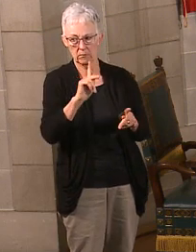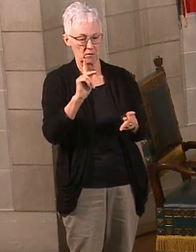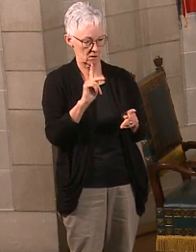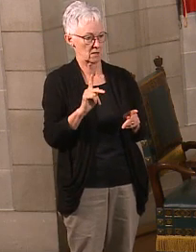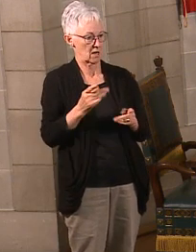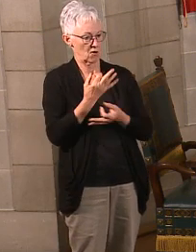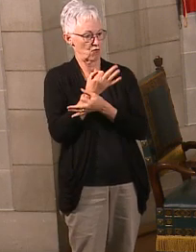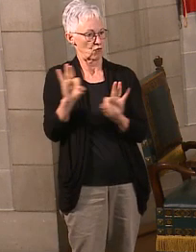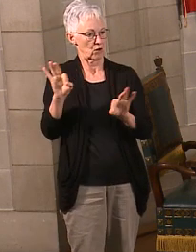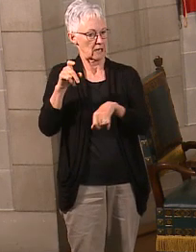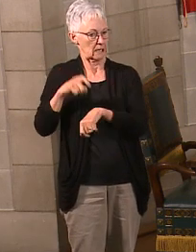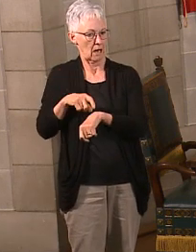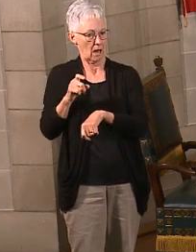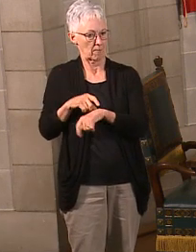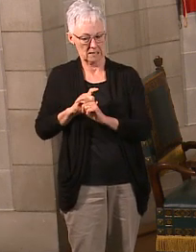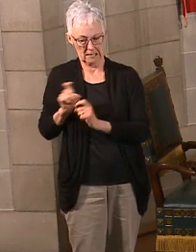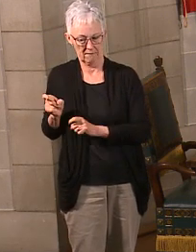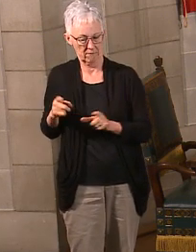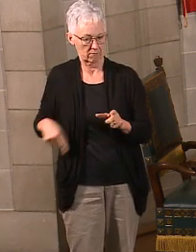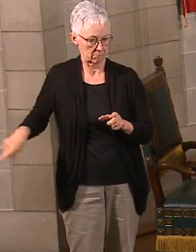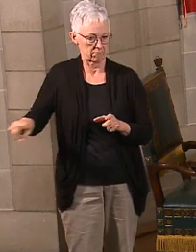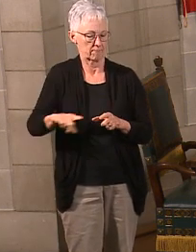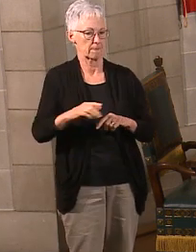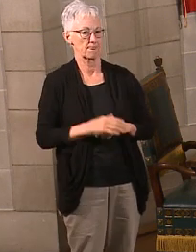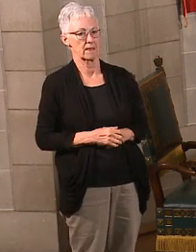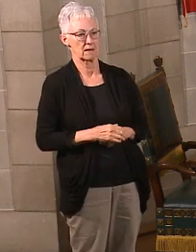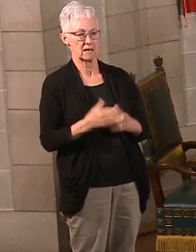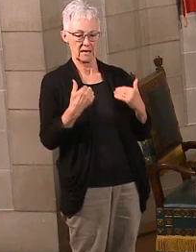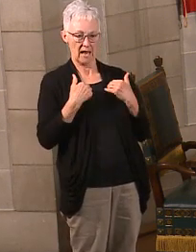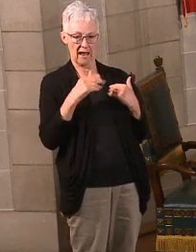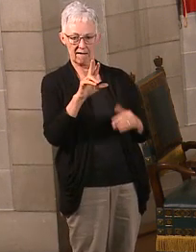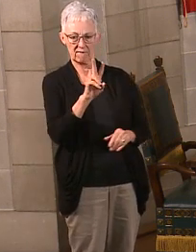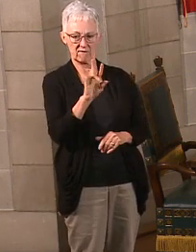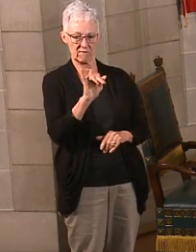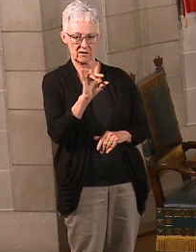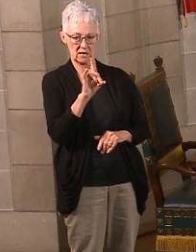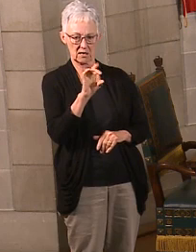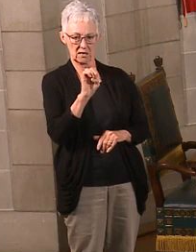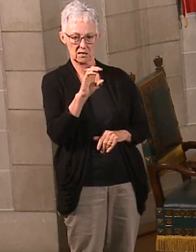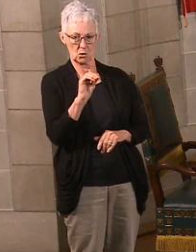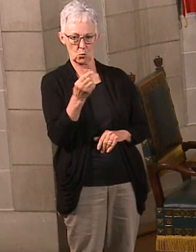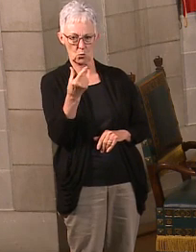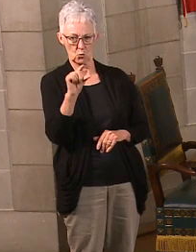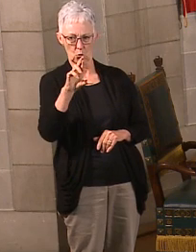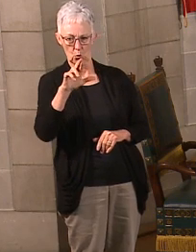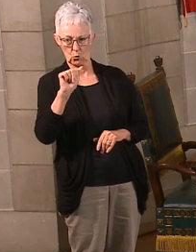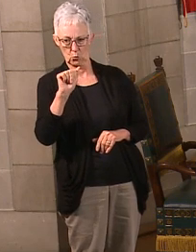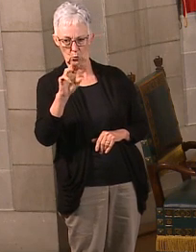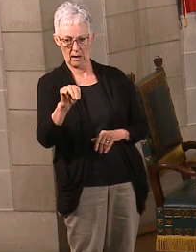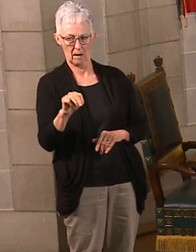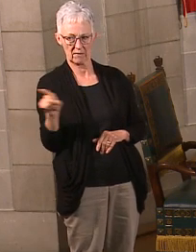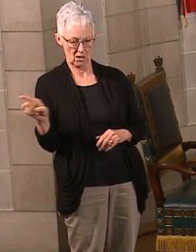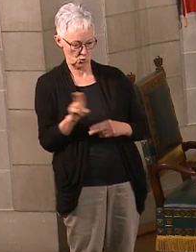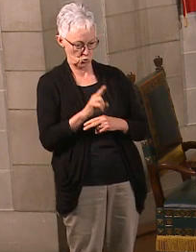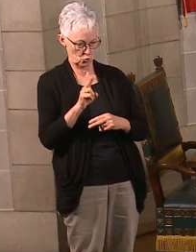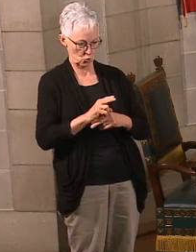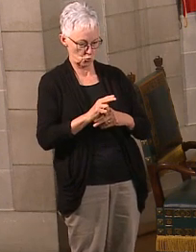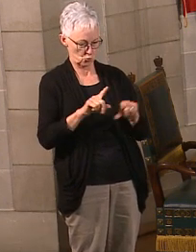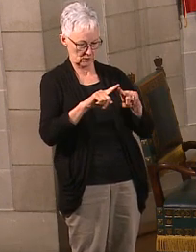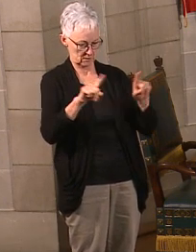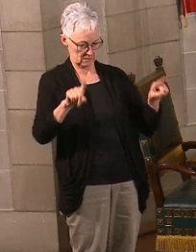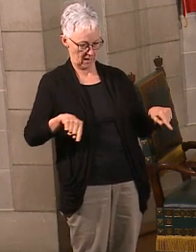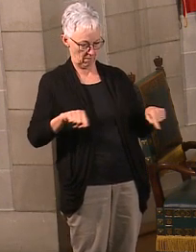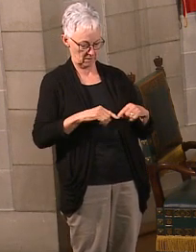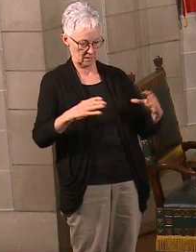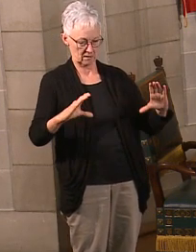to do that. We were able to implement a videogram system that's tied to the JPay tablets, and that appears to be fairly popular and